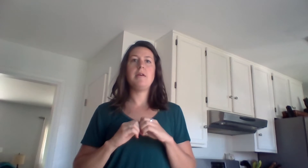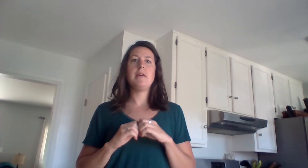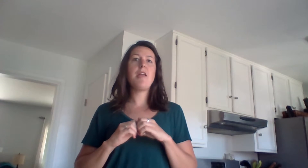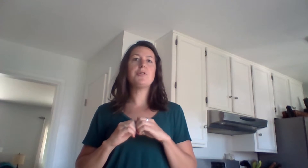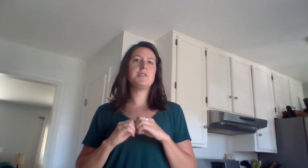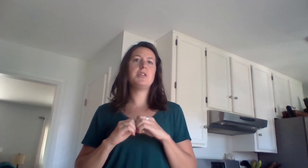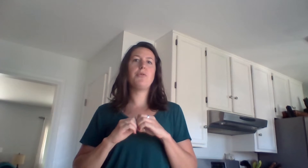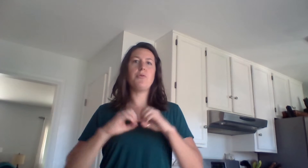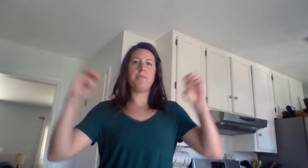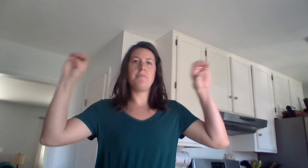emergency room,